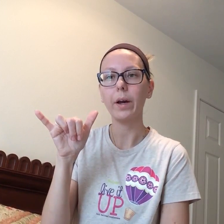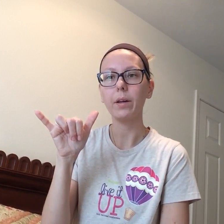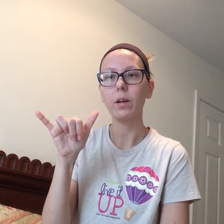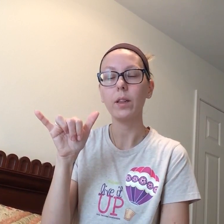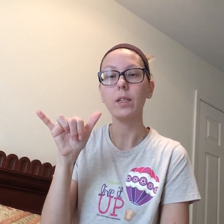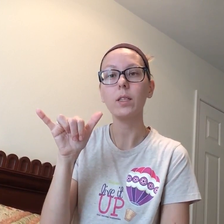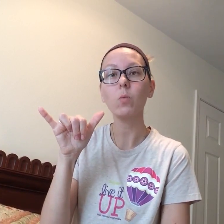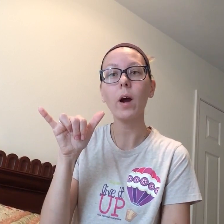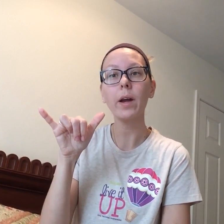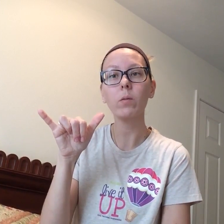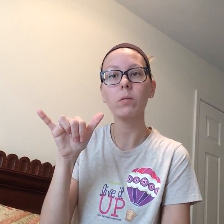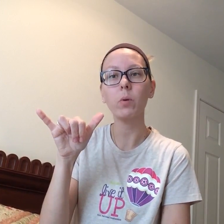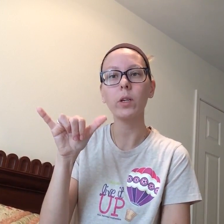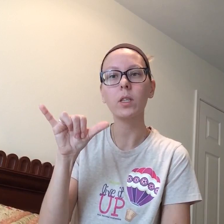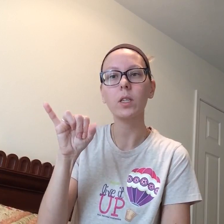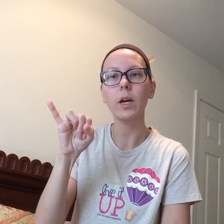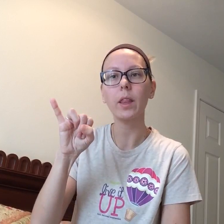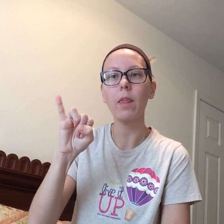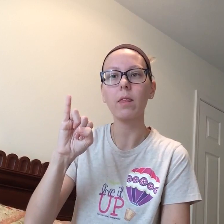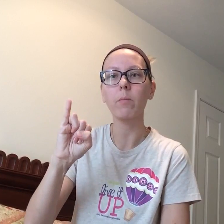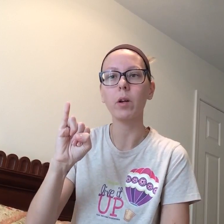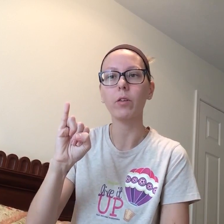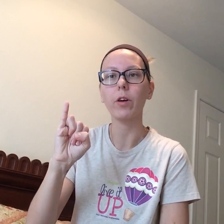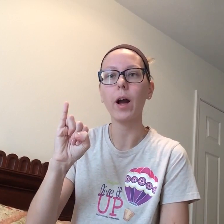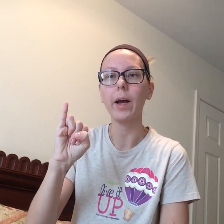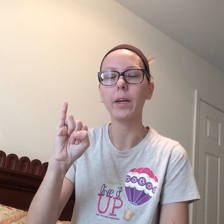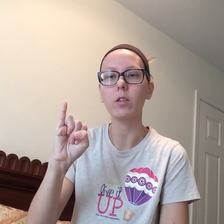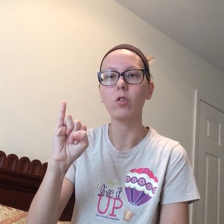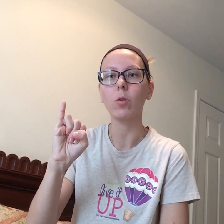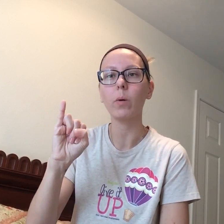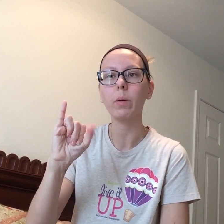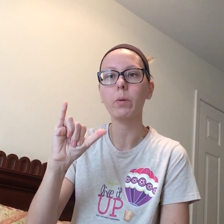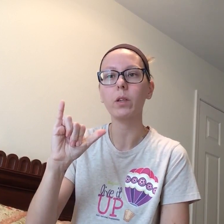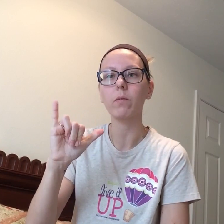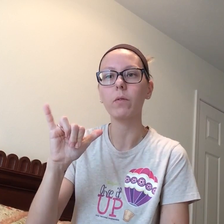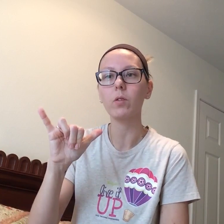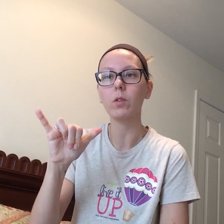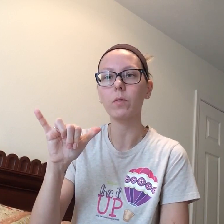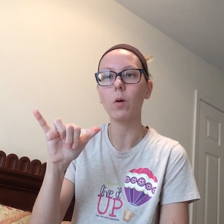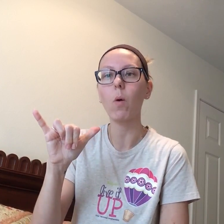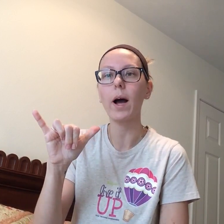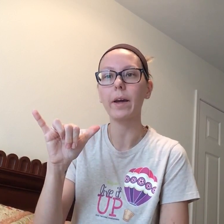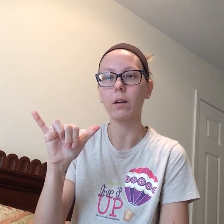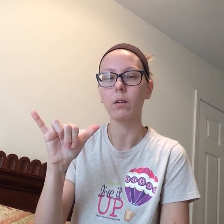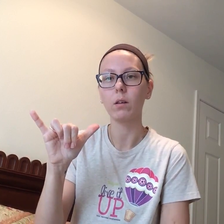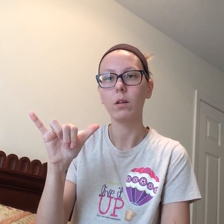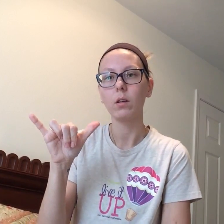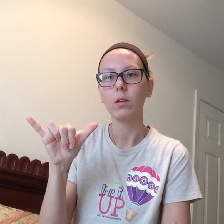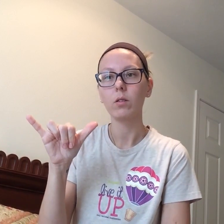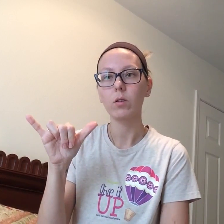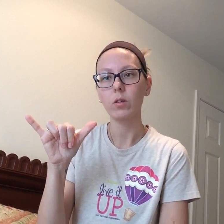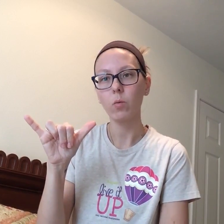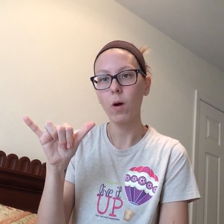Y. And this is why it was important to tuck that thumb in on your I, because you don't want people to confuse it for a Y. So here's a